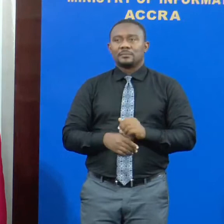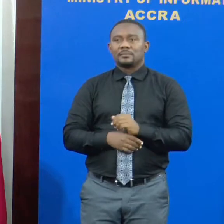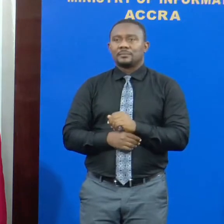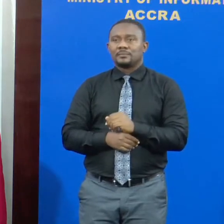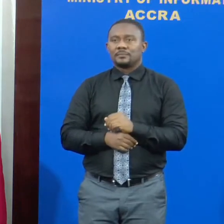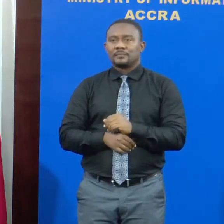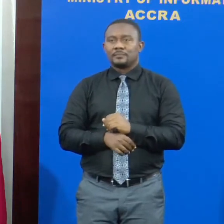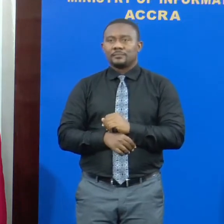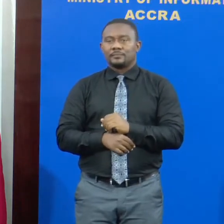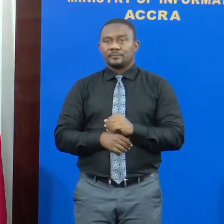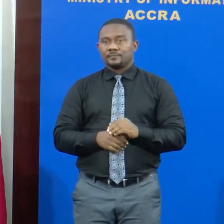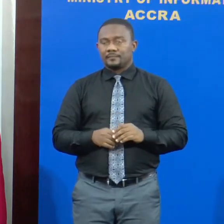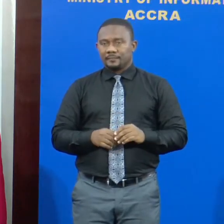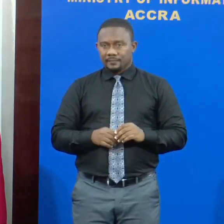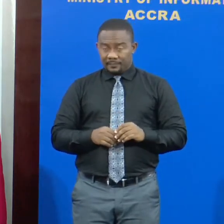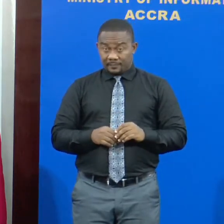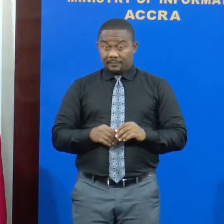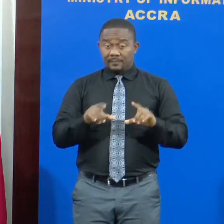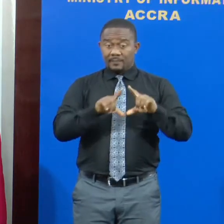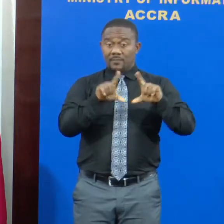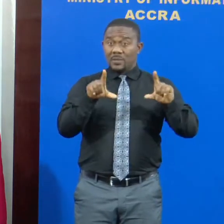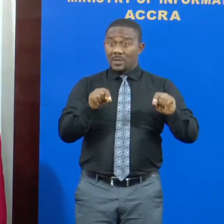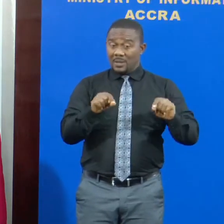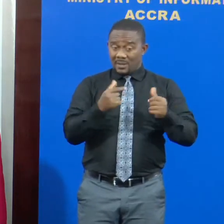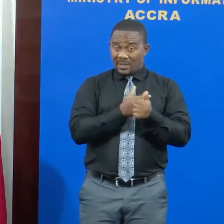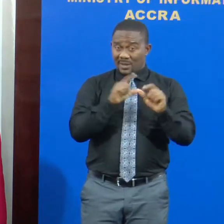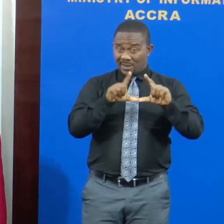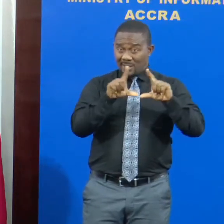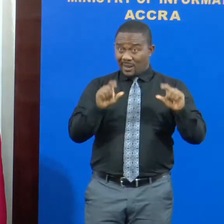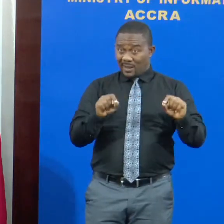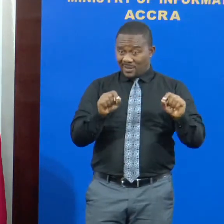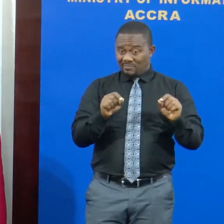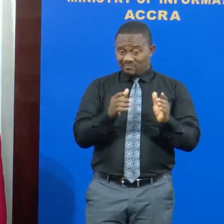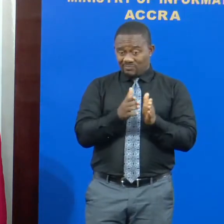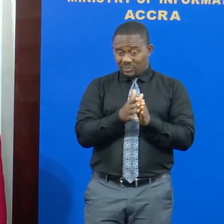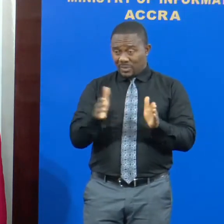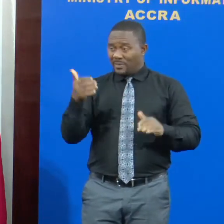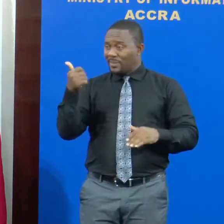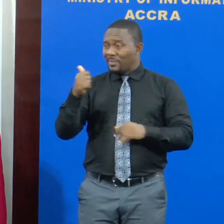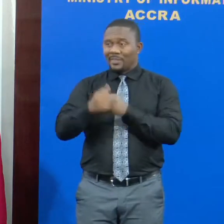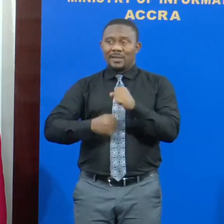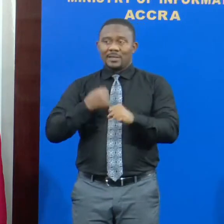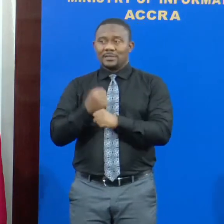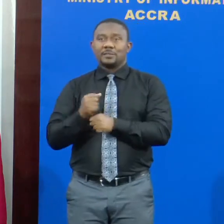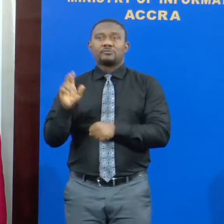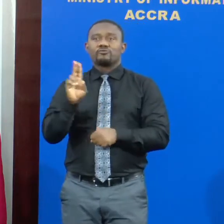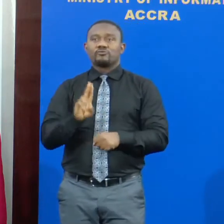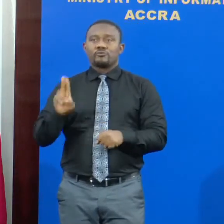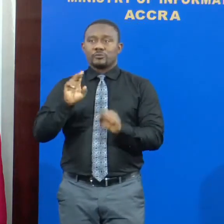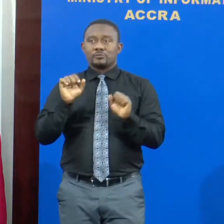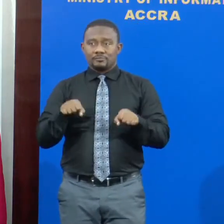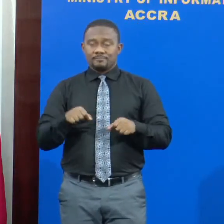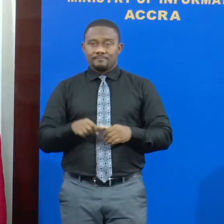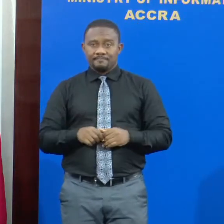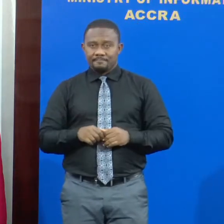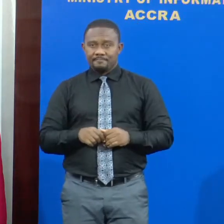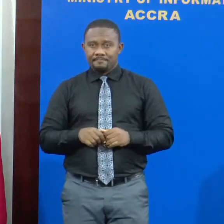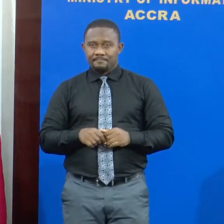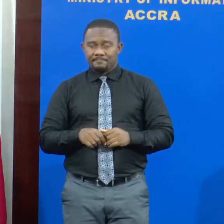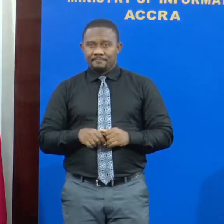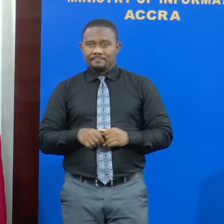The card is valid for 10 years. The card body itself is valid for 10 years. And it is free on